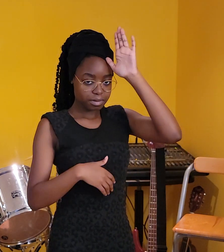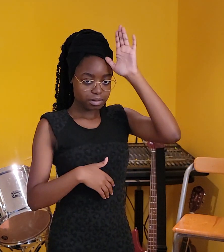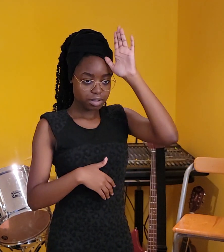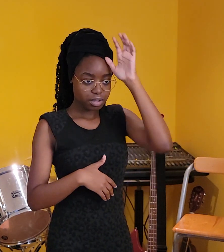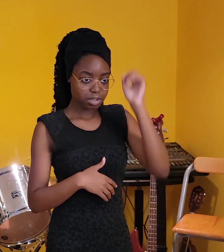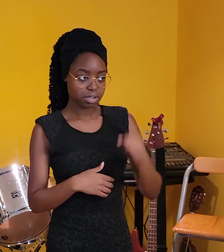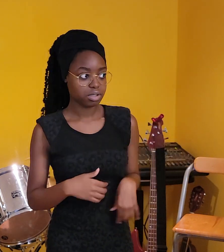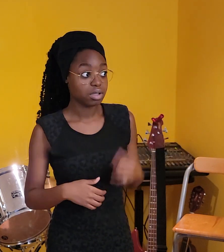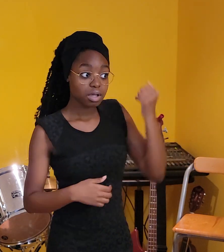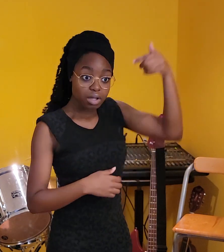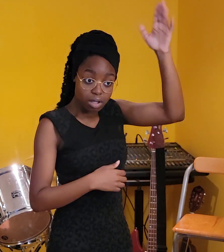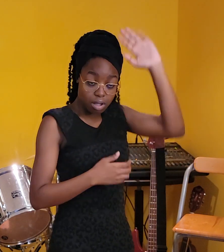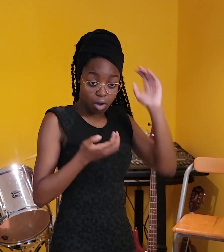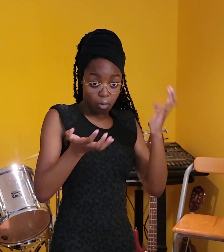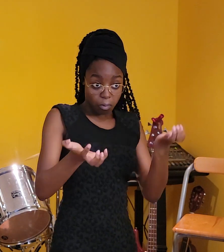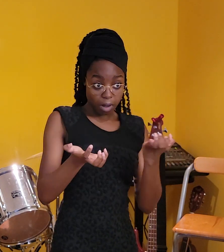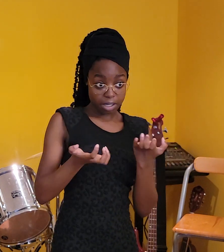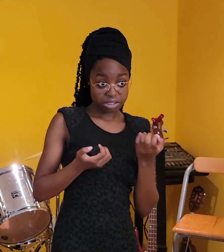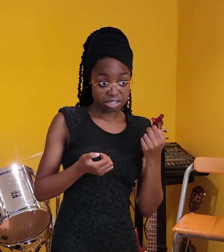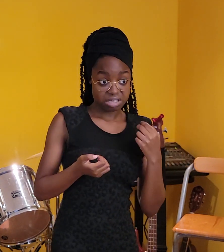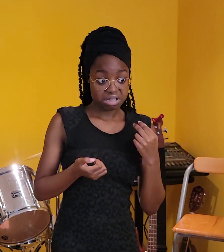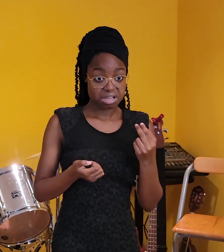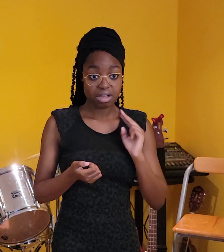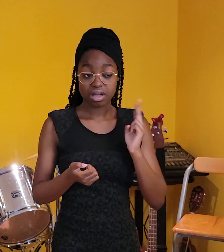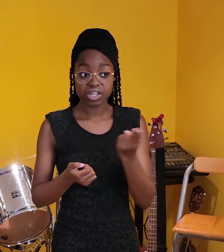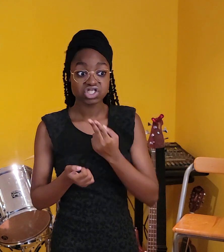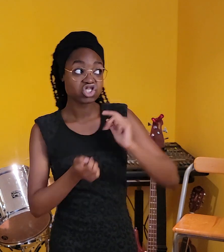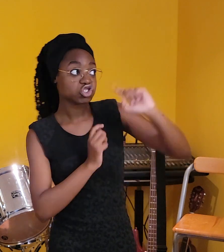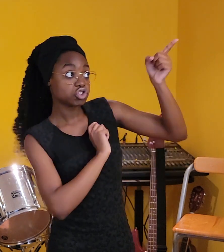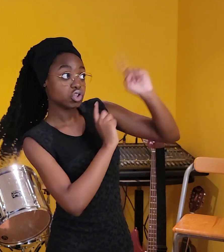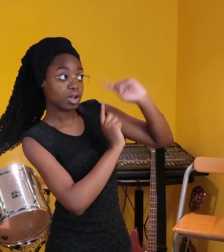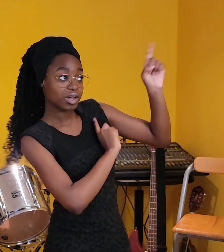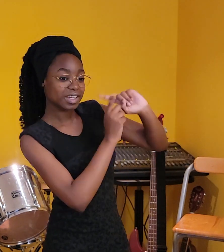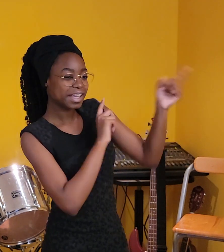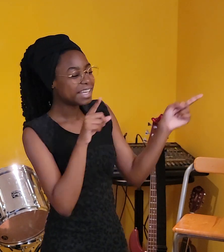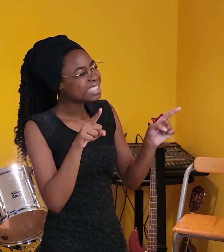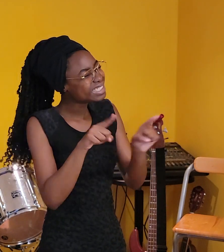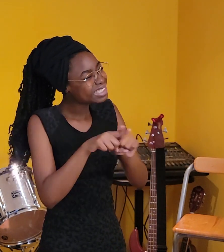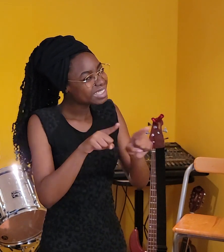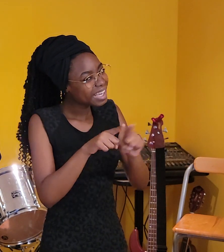talk to him just like we talk to our earthly fathers.